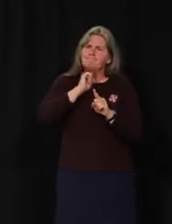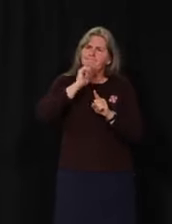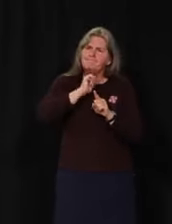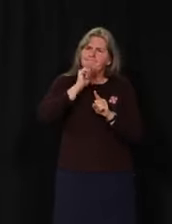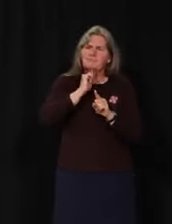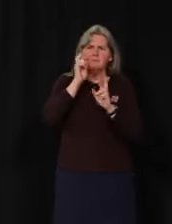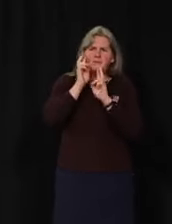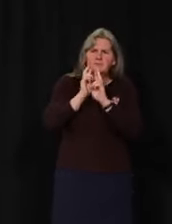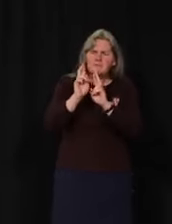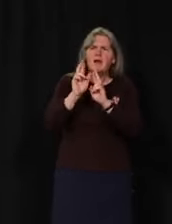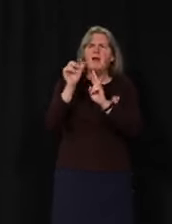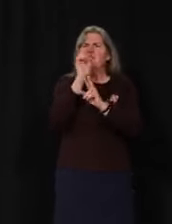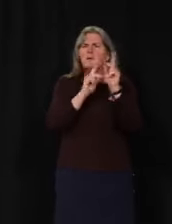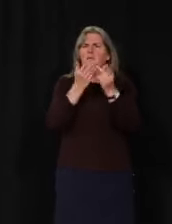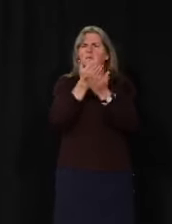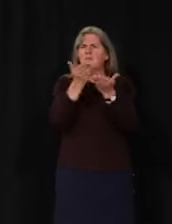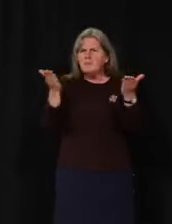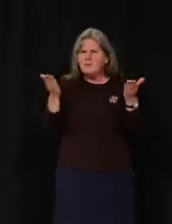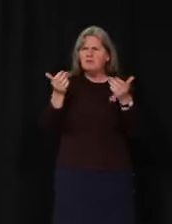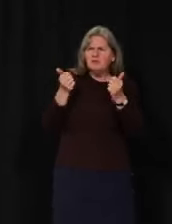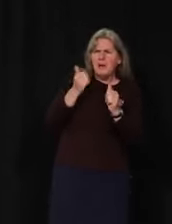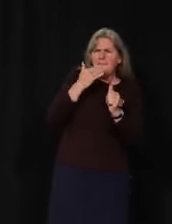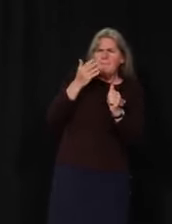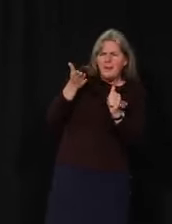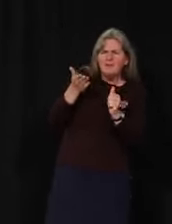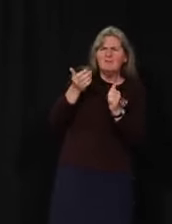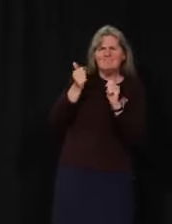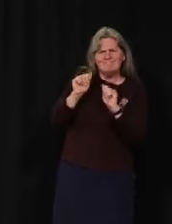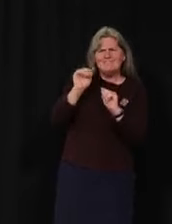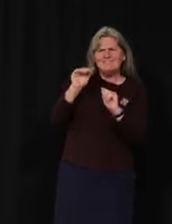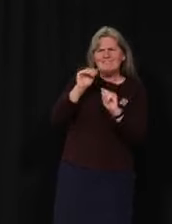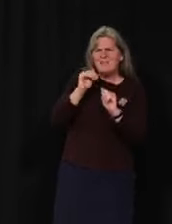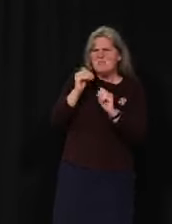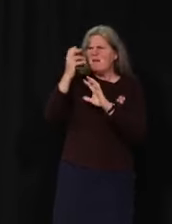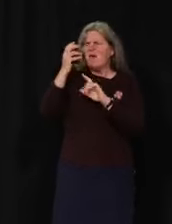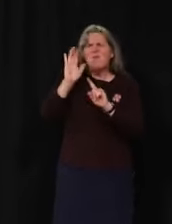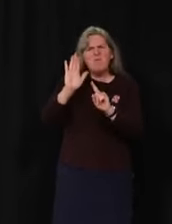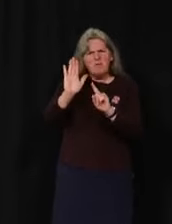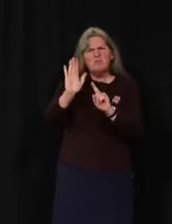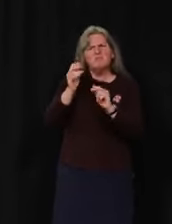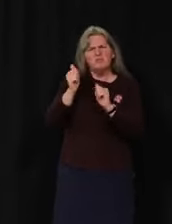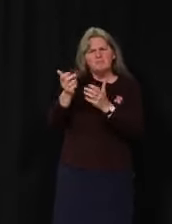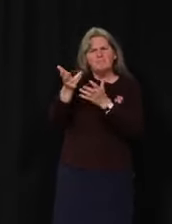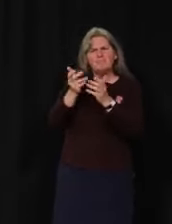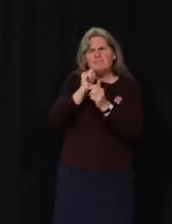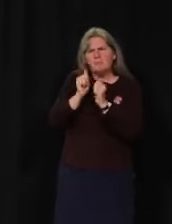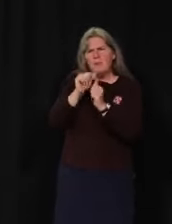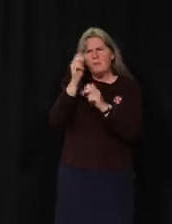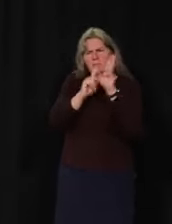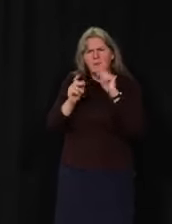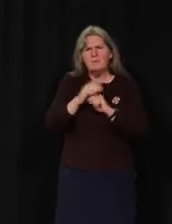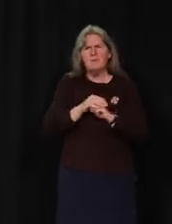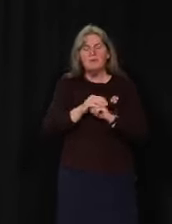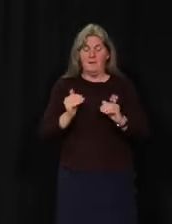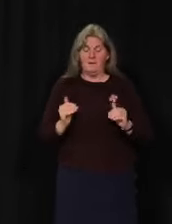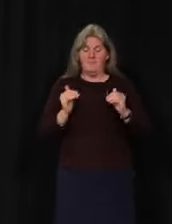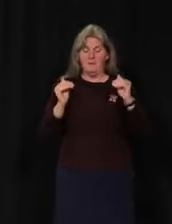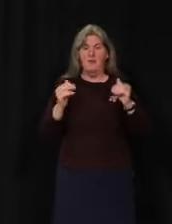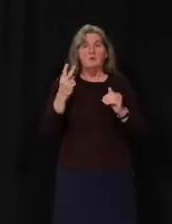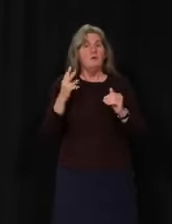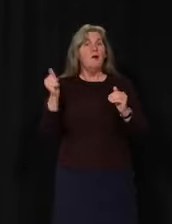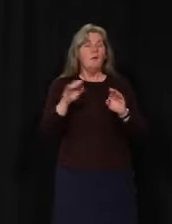and respectful of others who are doing their best to stay safe and healthy. Phase 2 will also see other